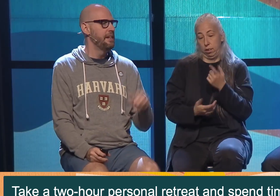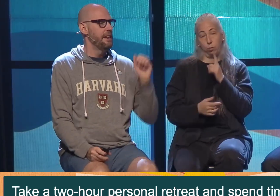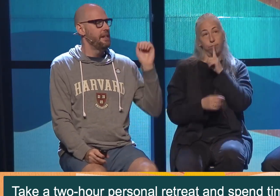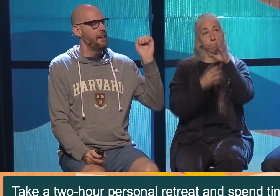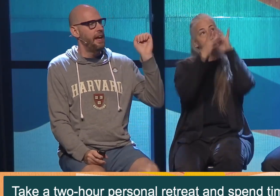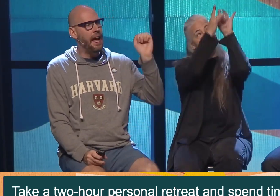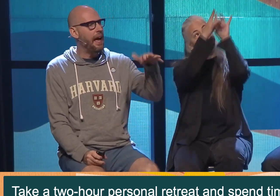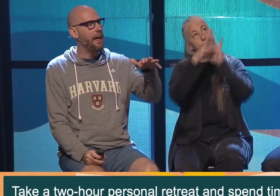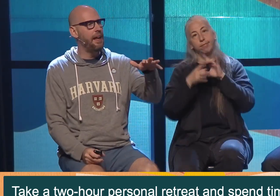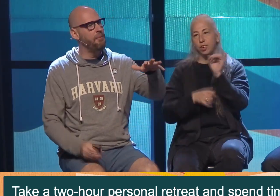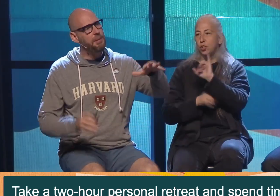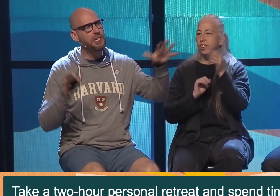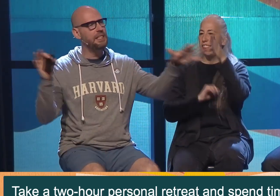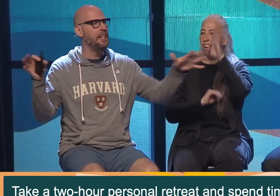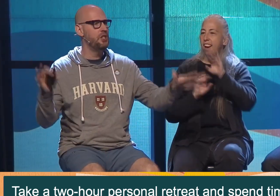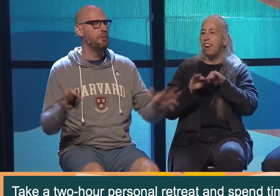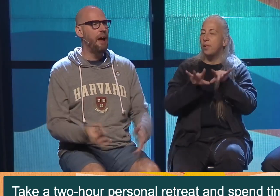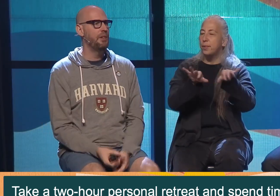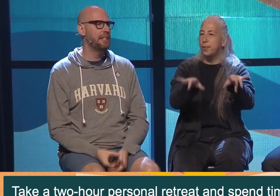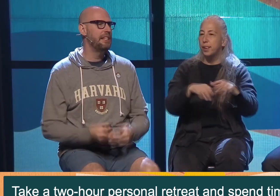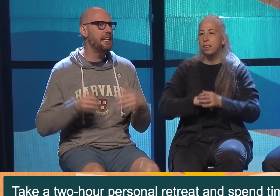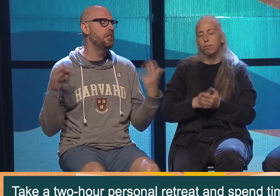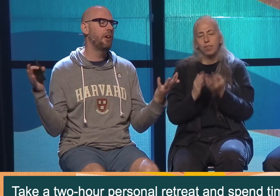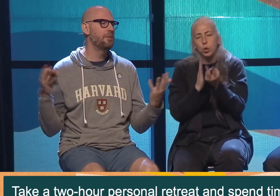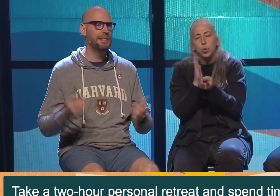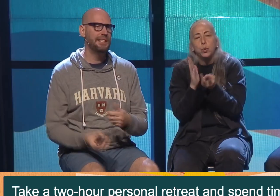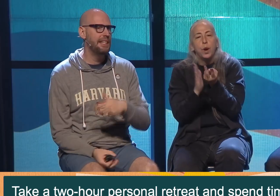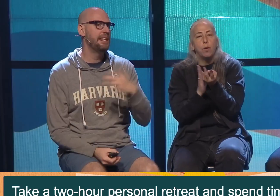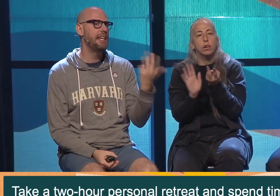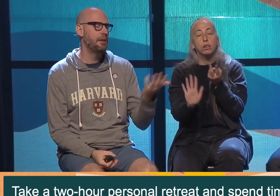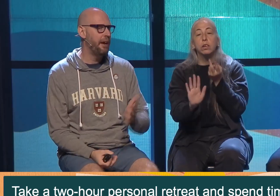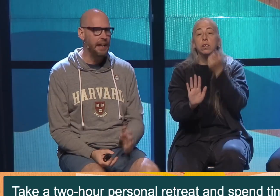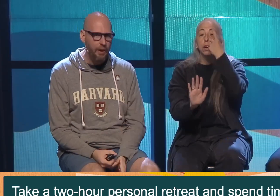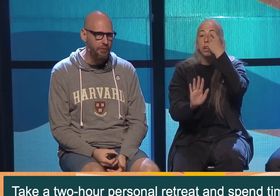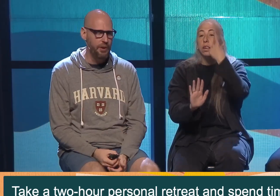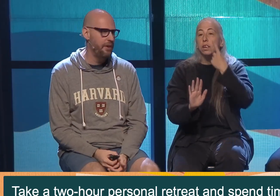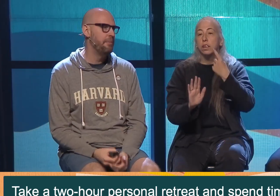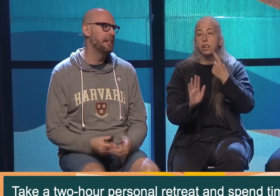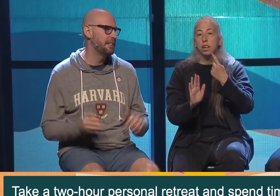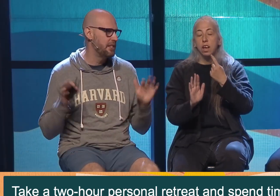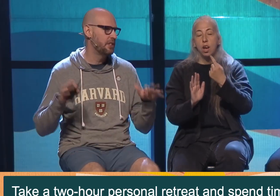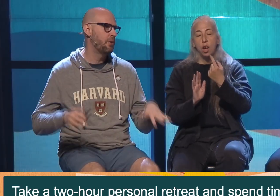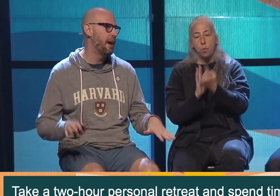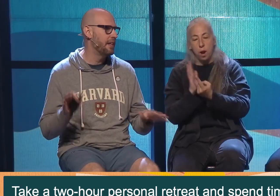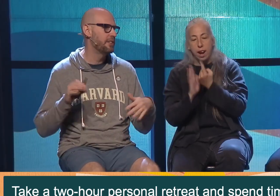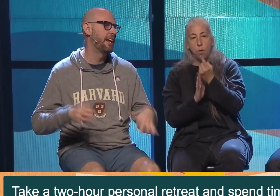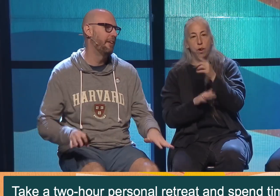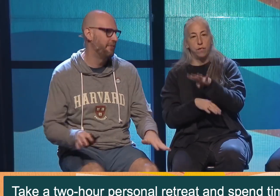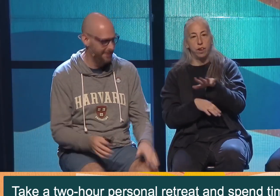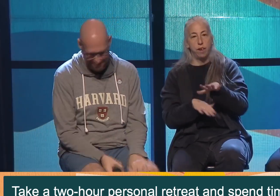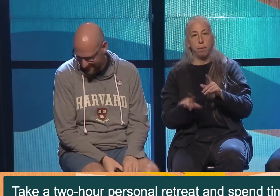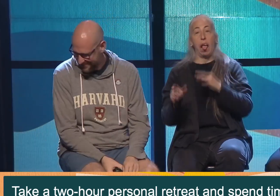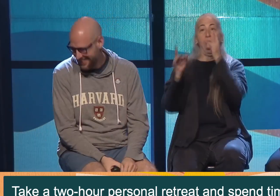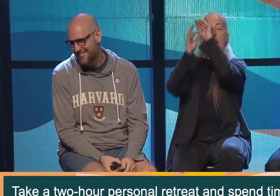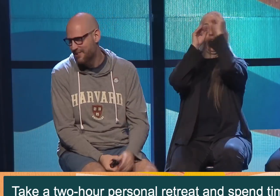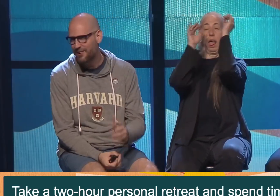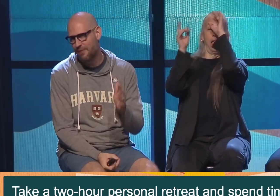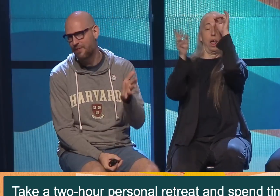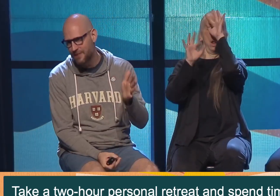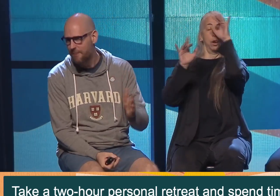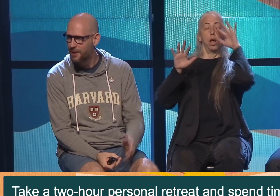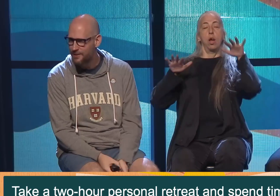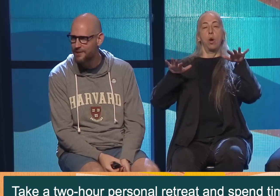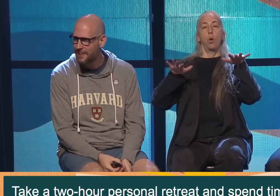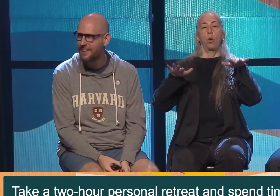you. Maybe just take 2 hours. And I say 2 hours because it's going to take you about an hour and 45 minutes to just quiet yourself. So it's